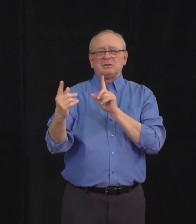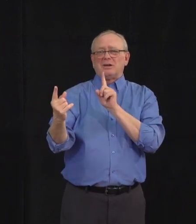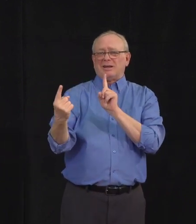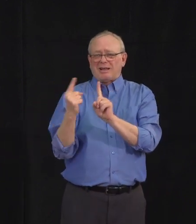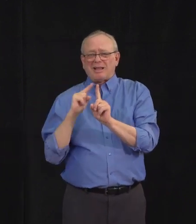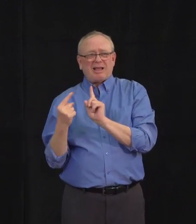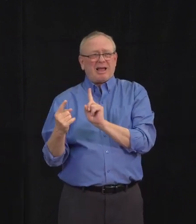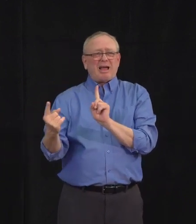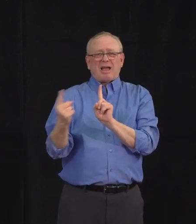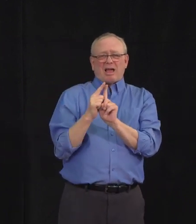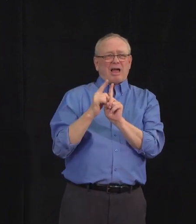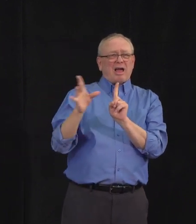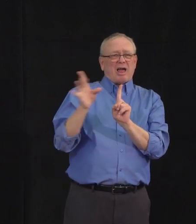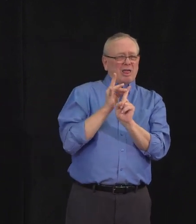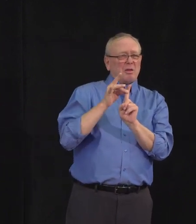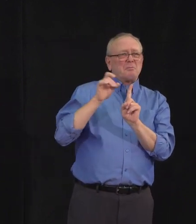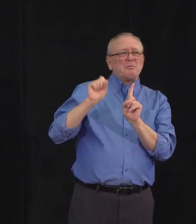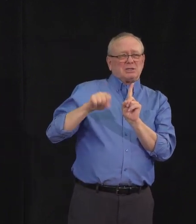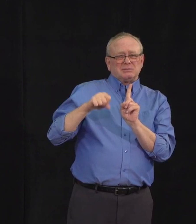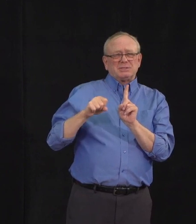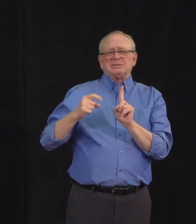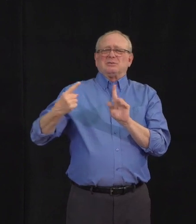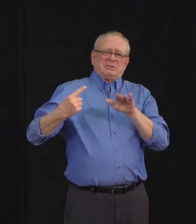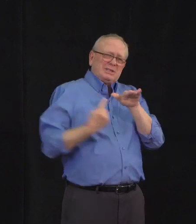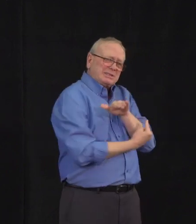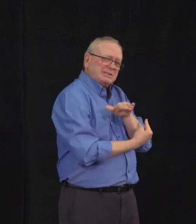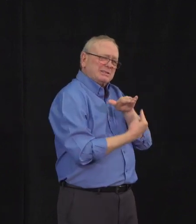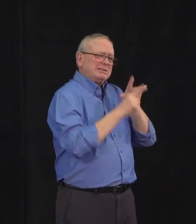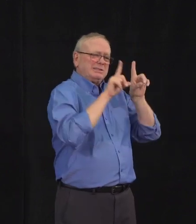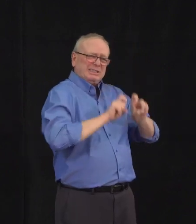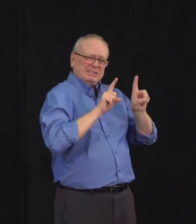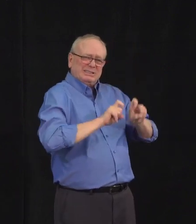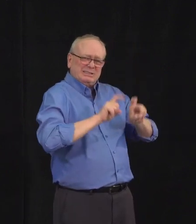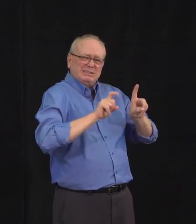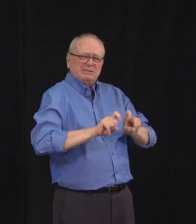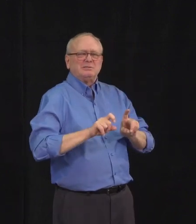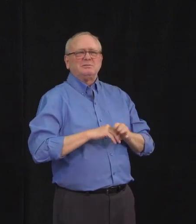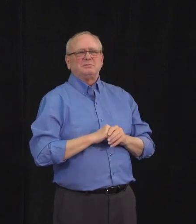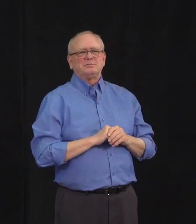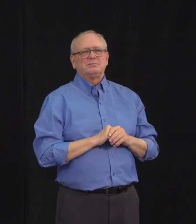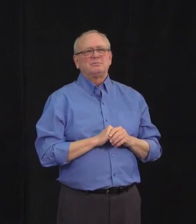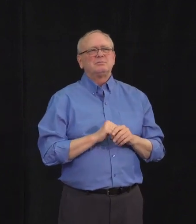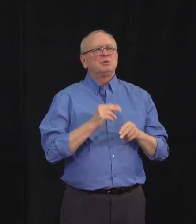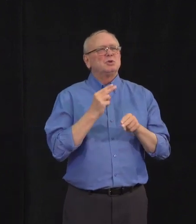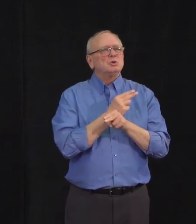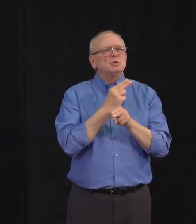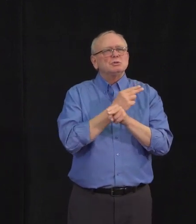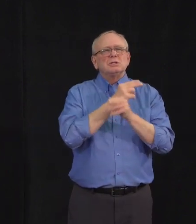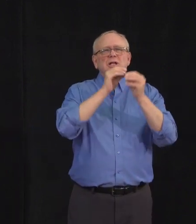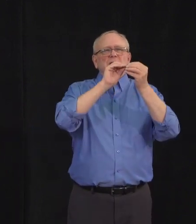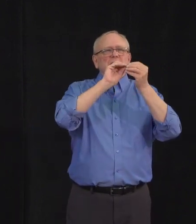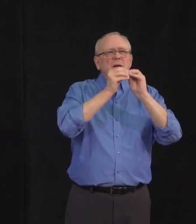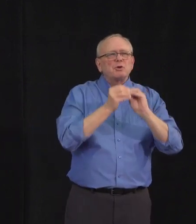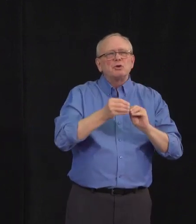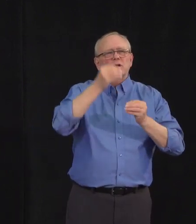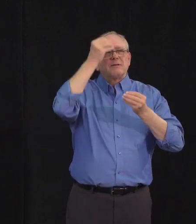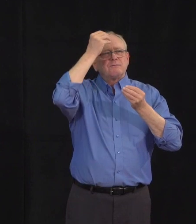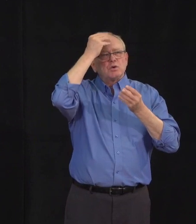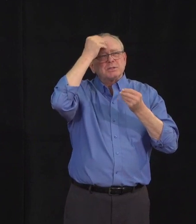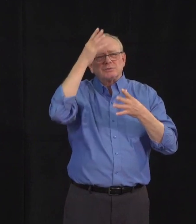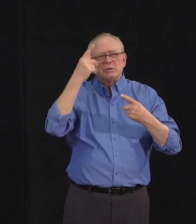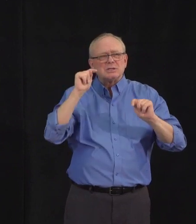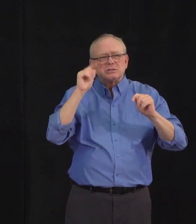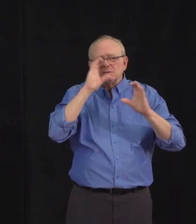them, using surveillance data to understand the likely source and how the virus is being transmitted,